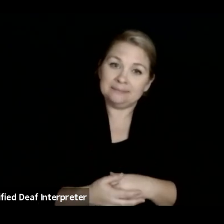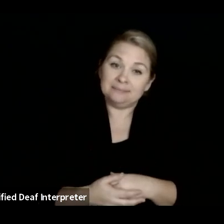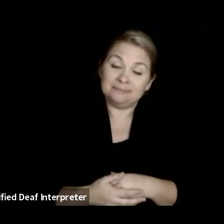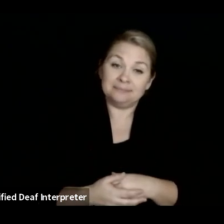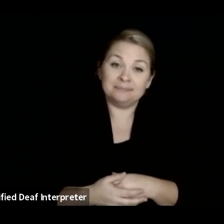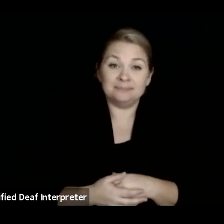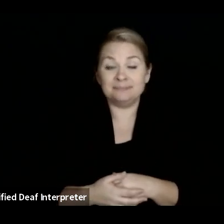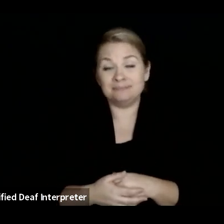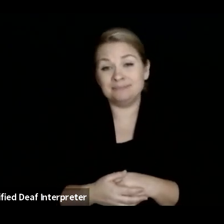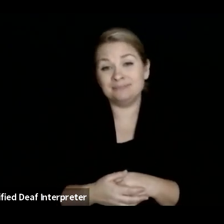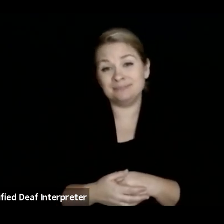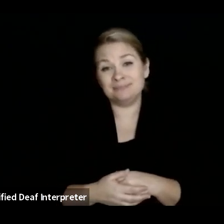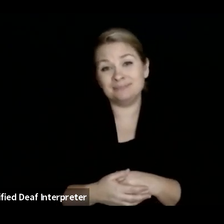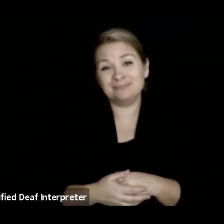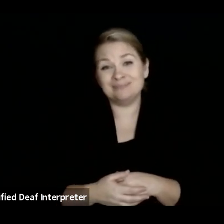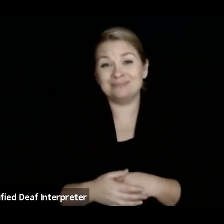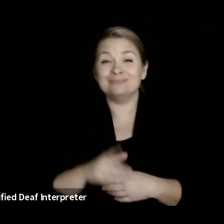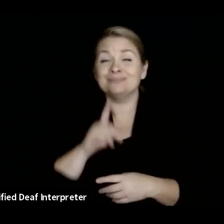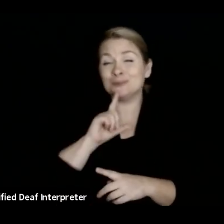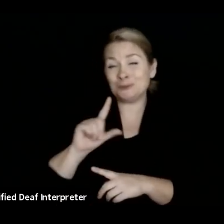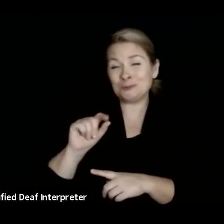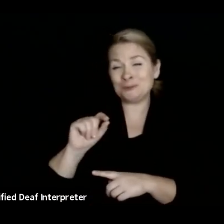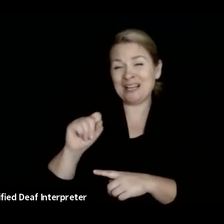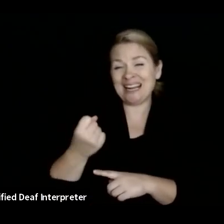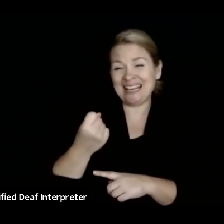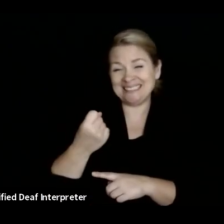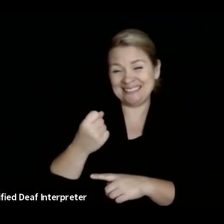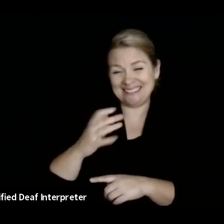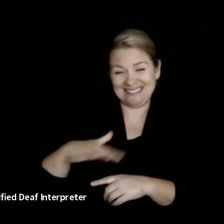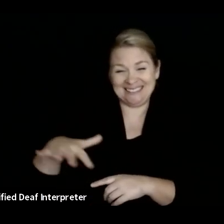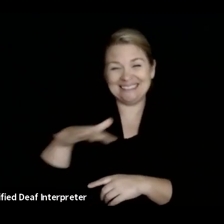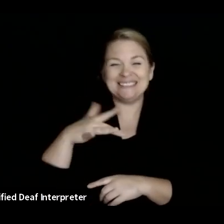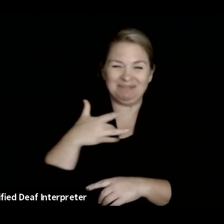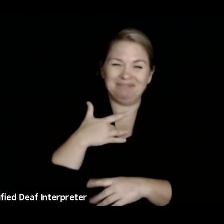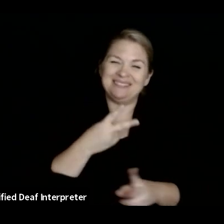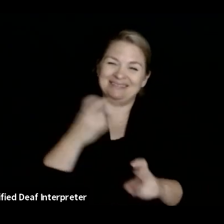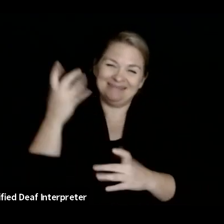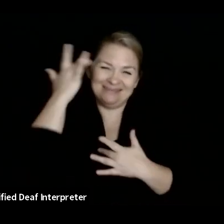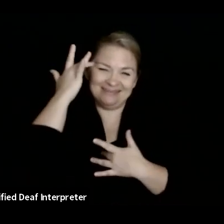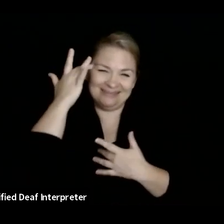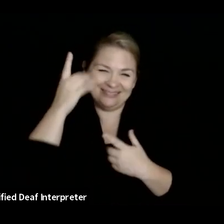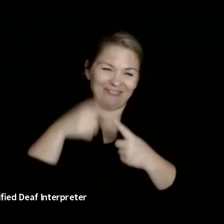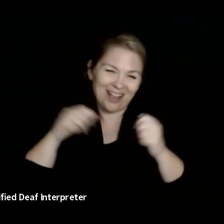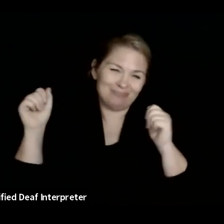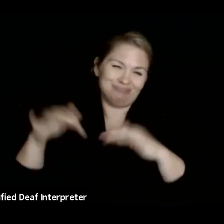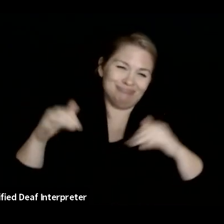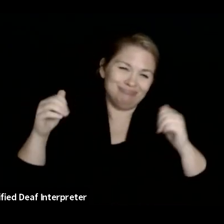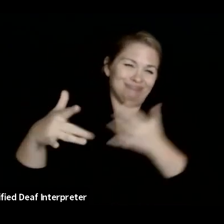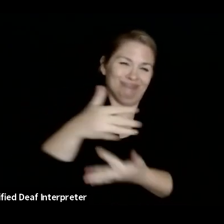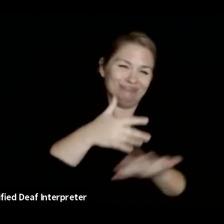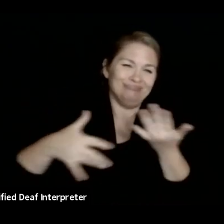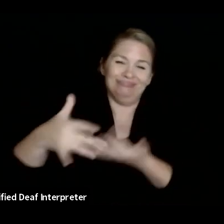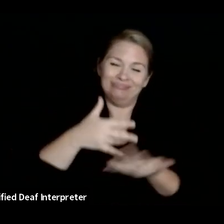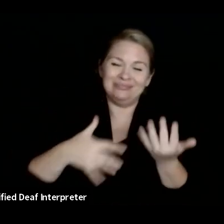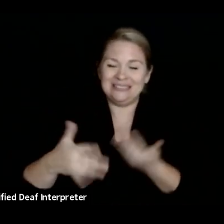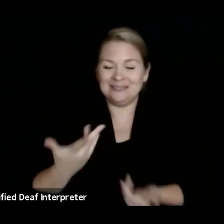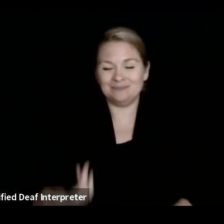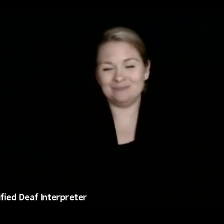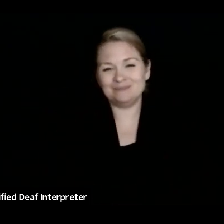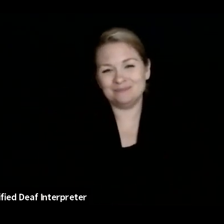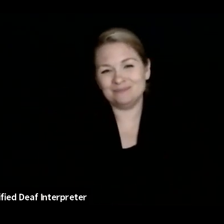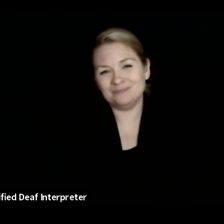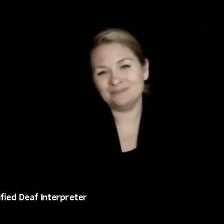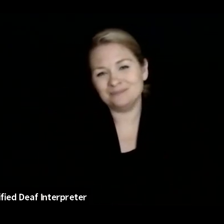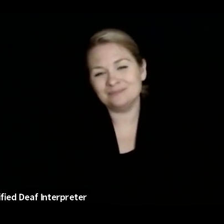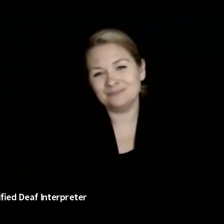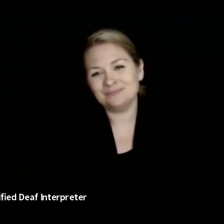And there haven't been a lot of differences in terms of the facilities that we have or establishments that we've let the media know